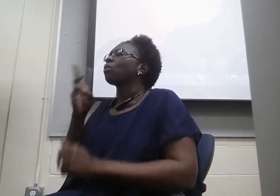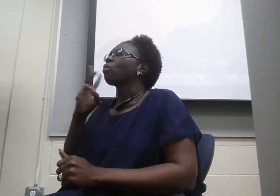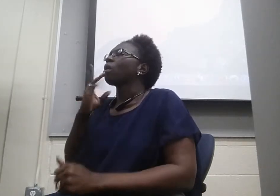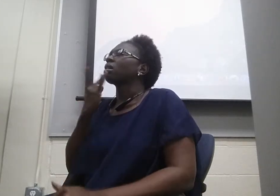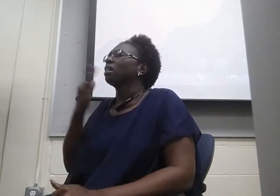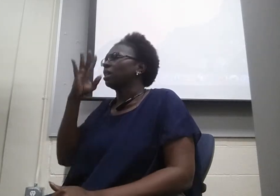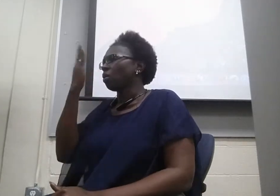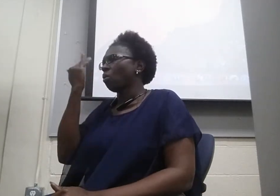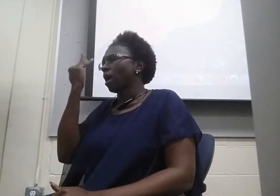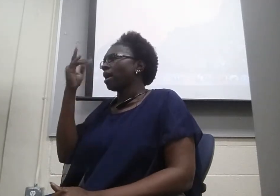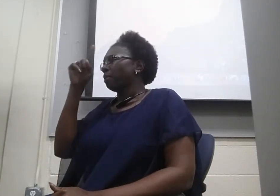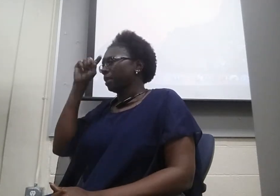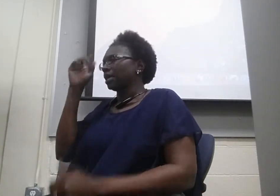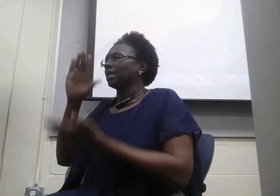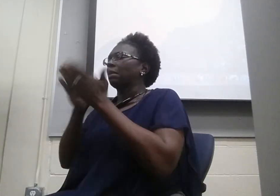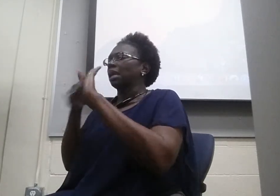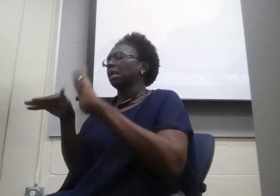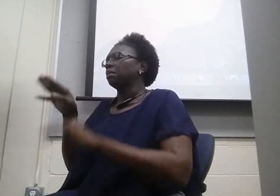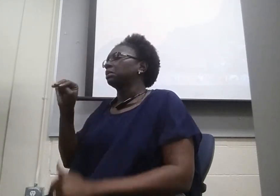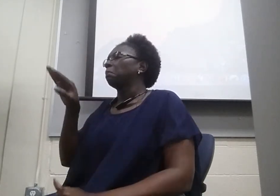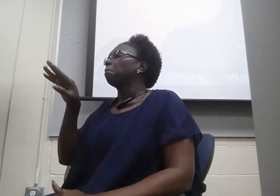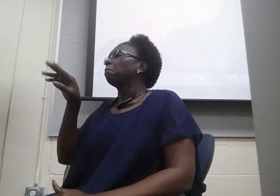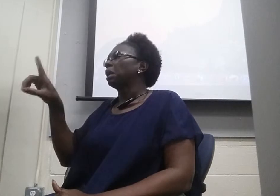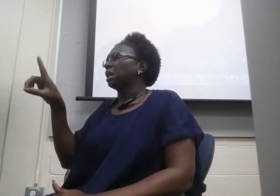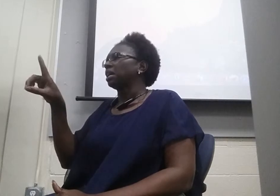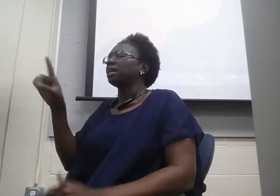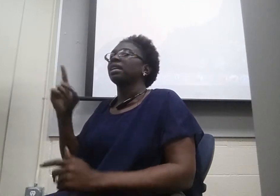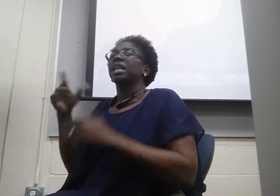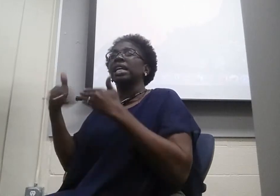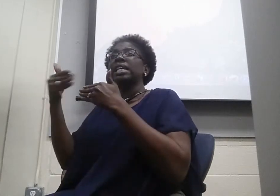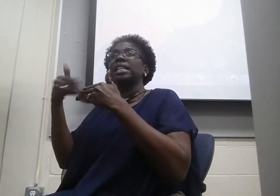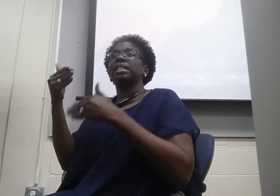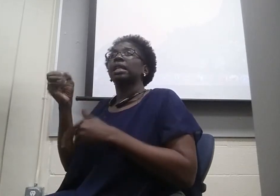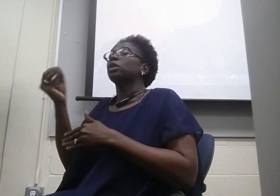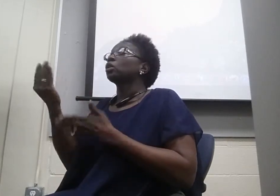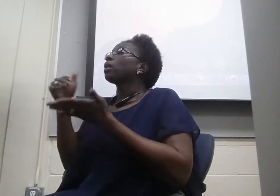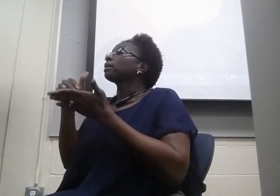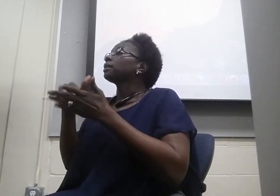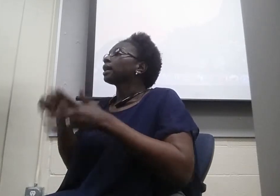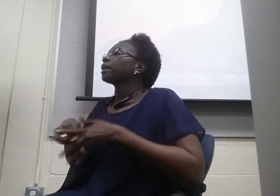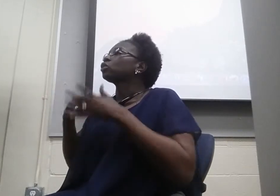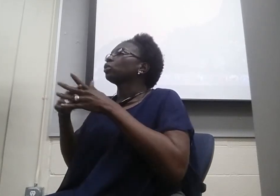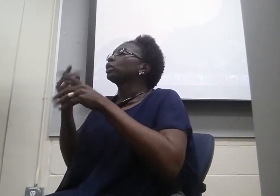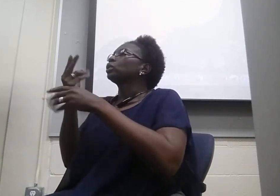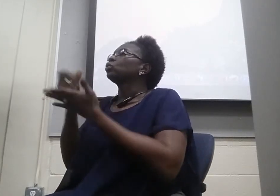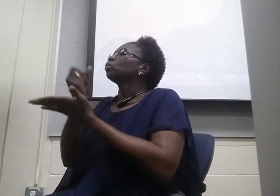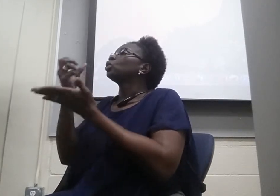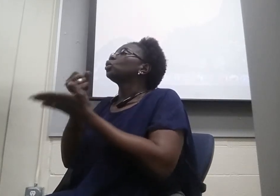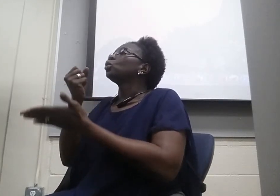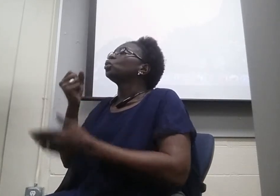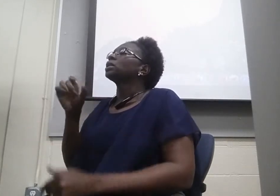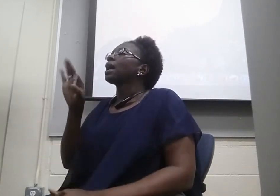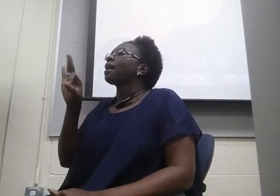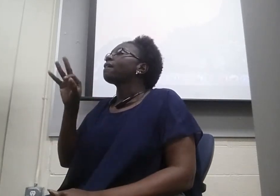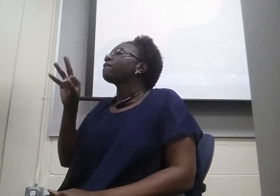easily. So that's why, again, I started using flat colors. You see a lot of them. It's just like taking the Photoshop. I'm going to show you what I